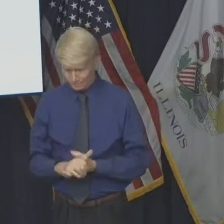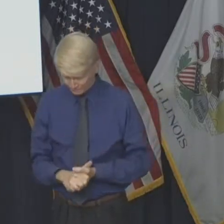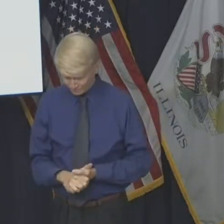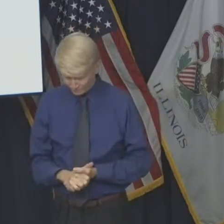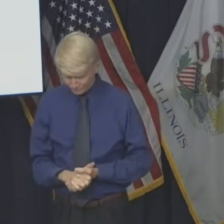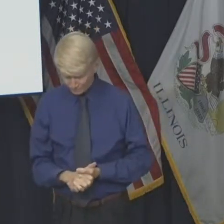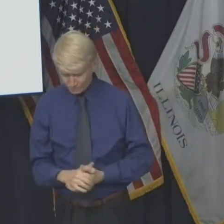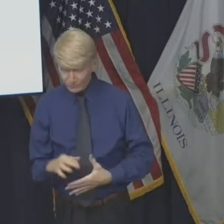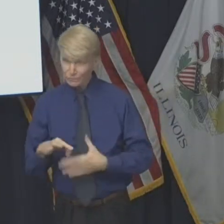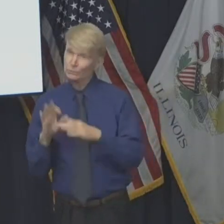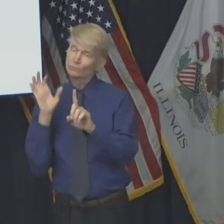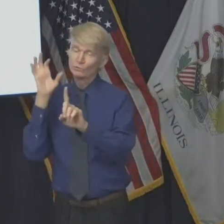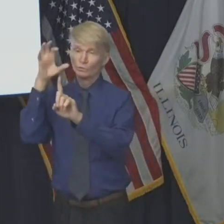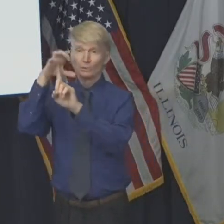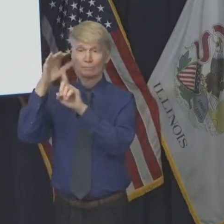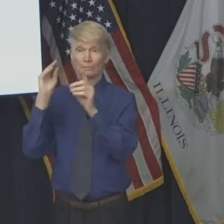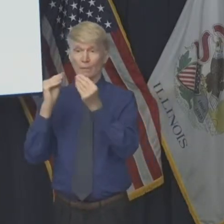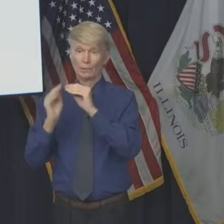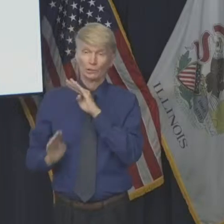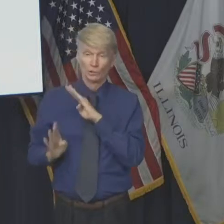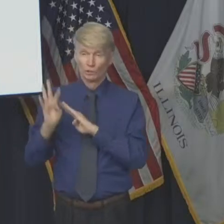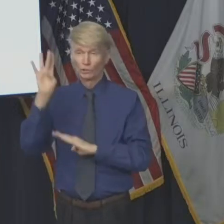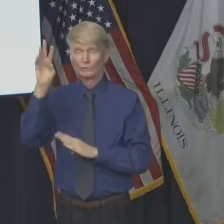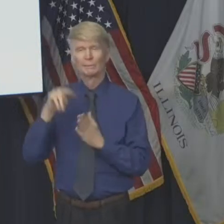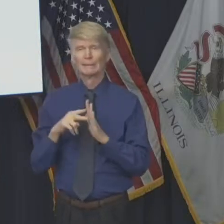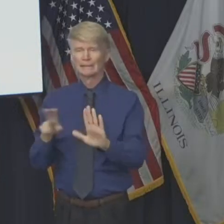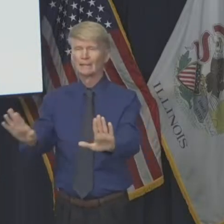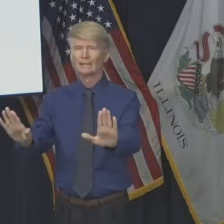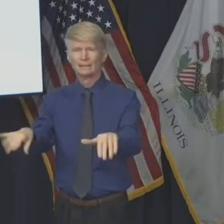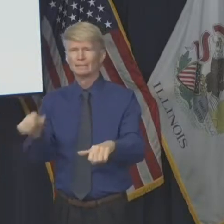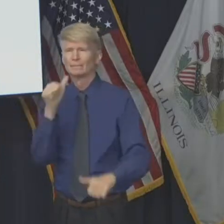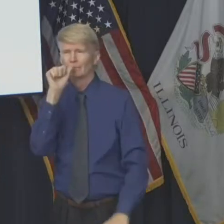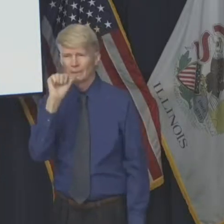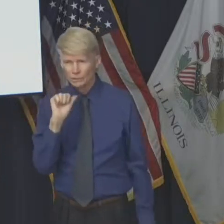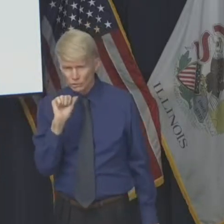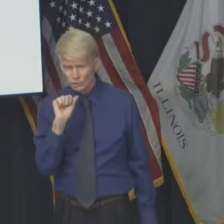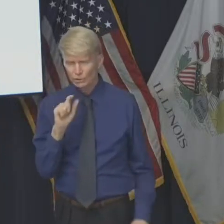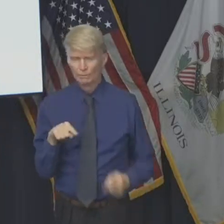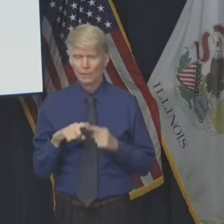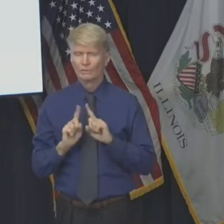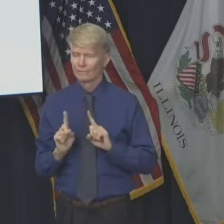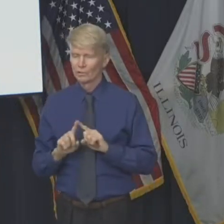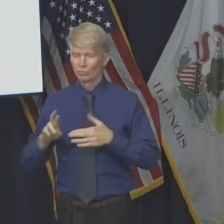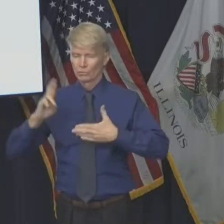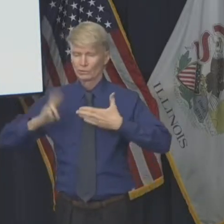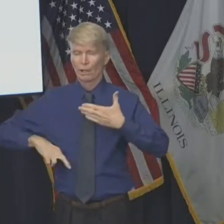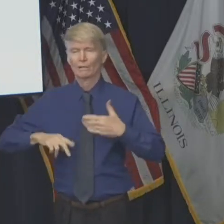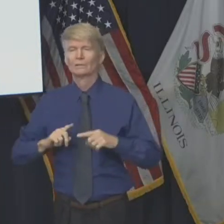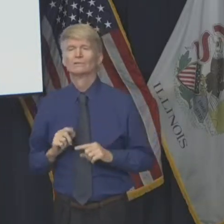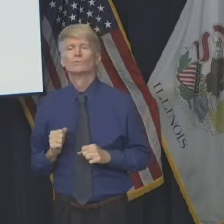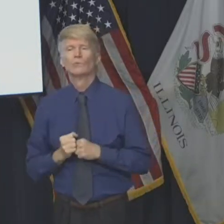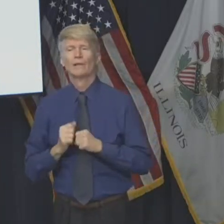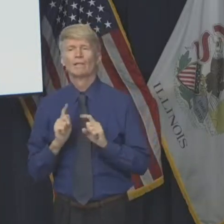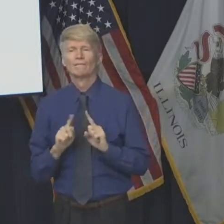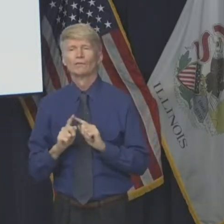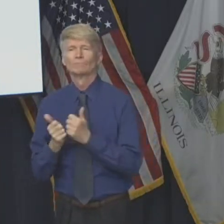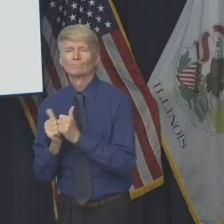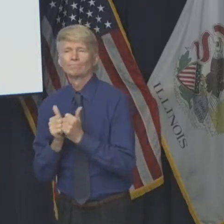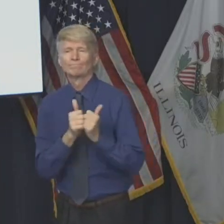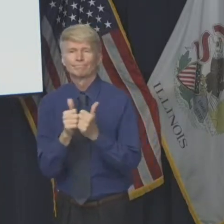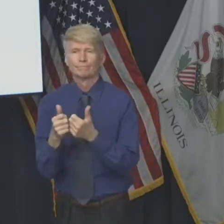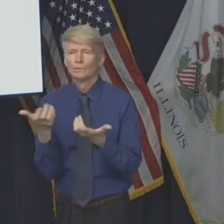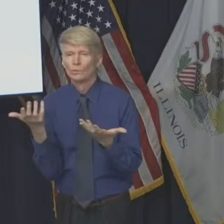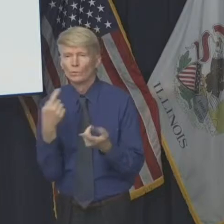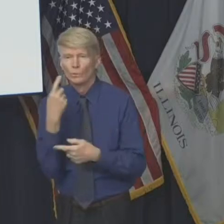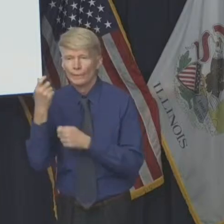records, that means that we will have to be patient about the results of all of our races this year. It's possible, maybe